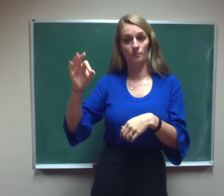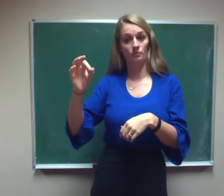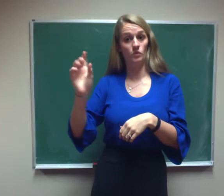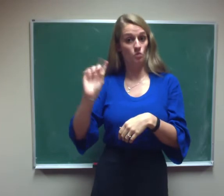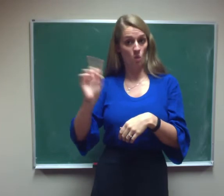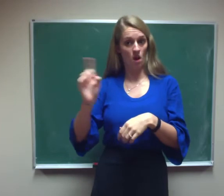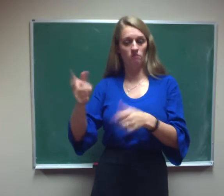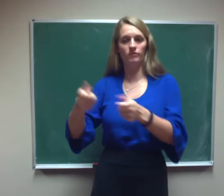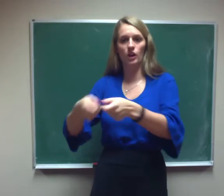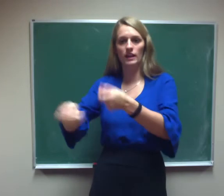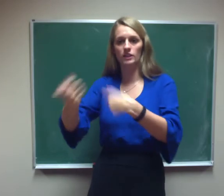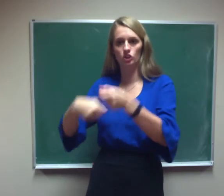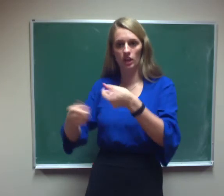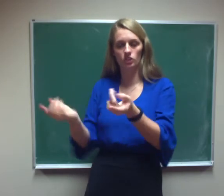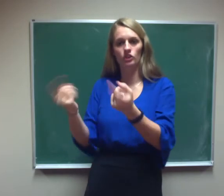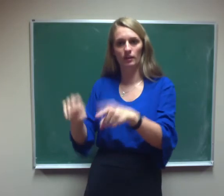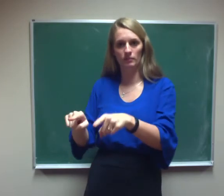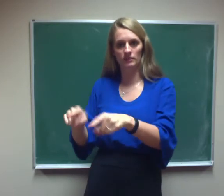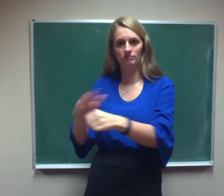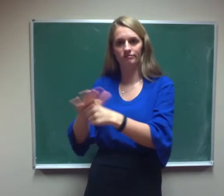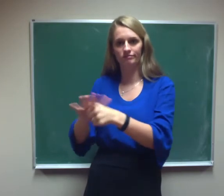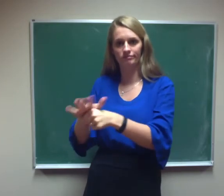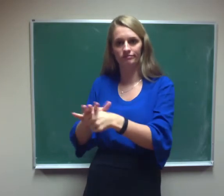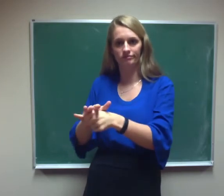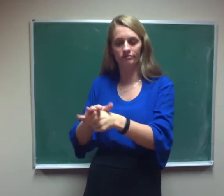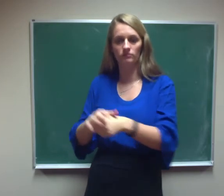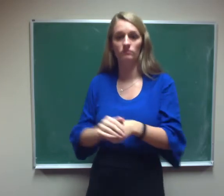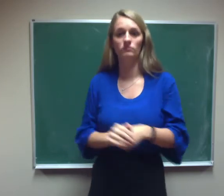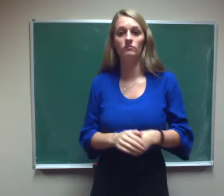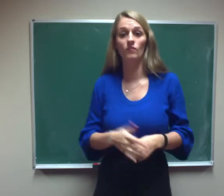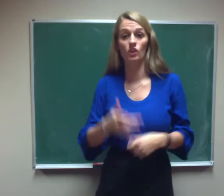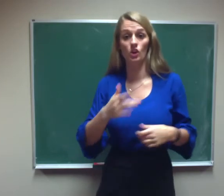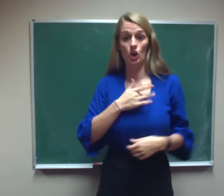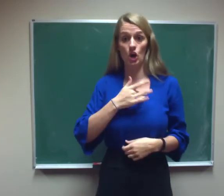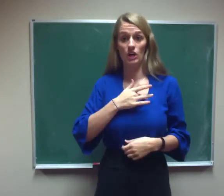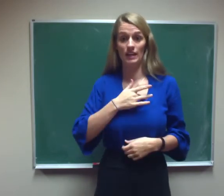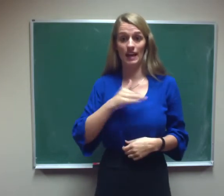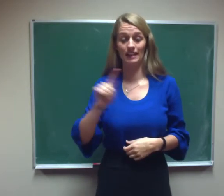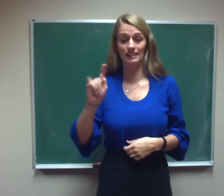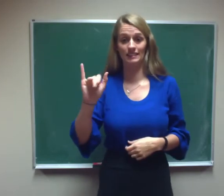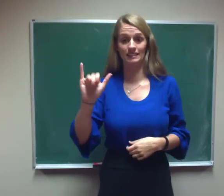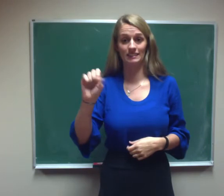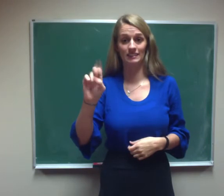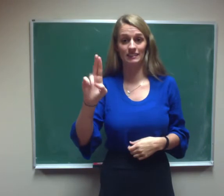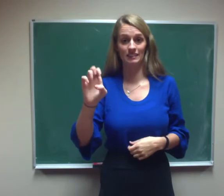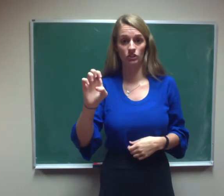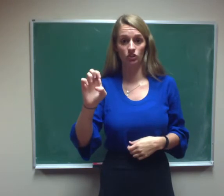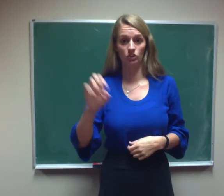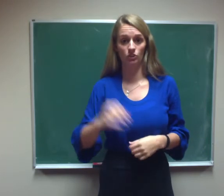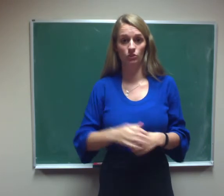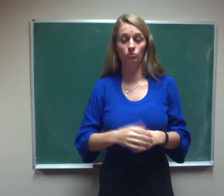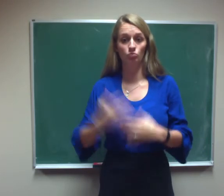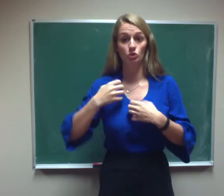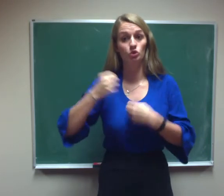delicate. Cardiac tissue is fairly robust in many cases, except when we're talking about capillaries. These are going